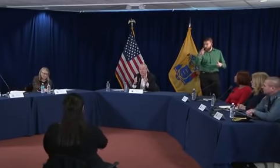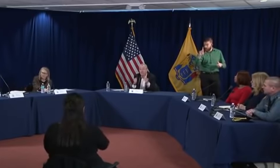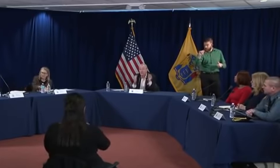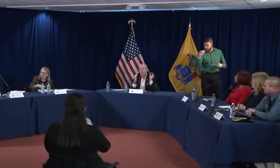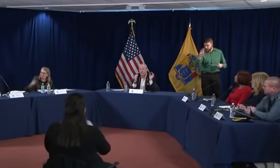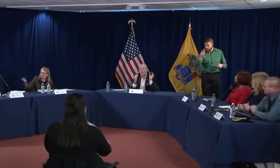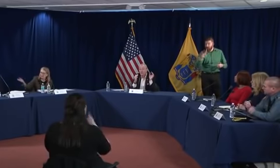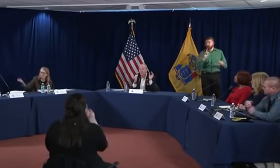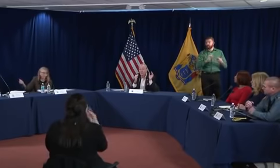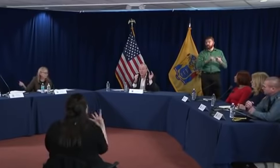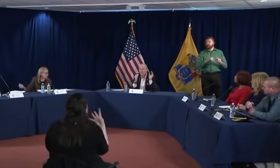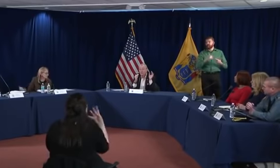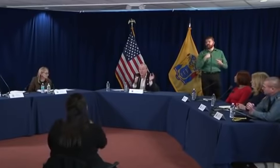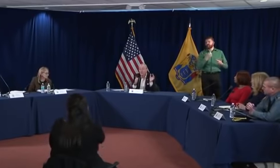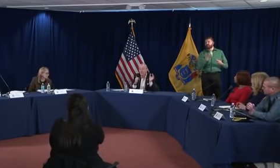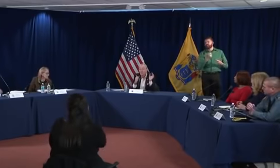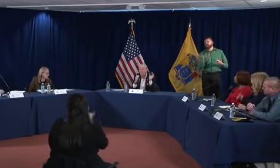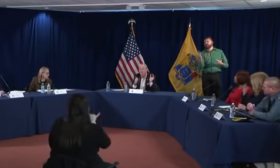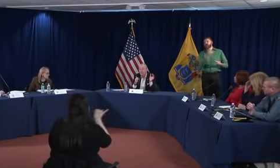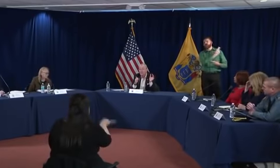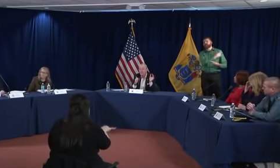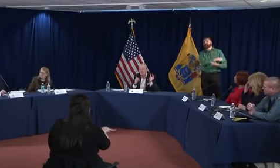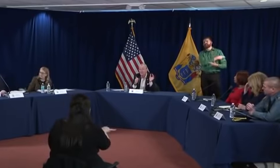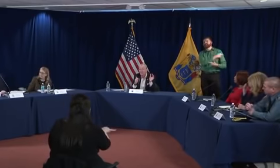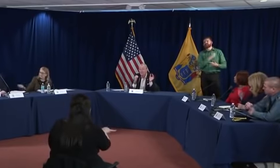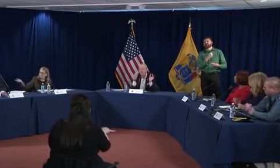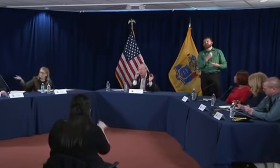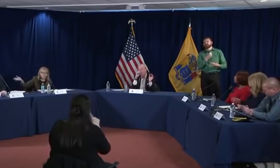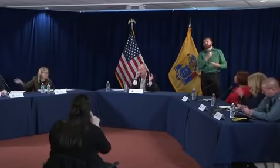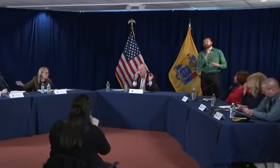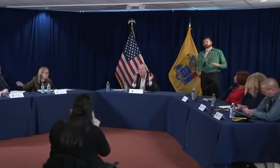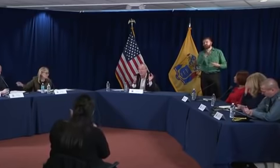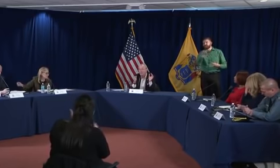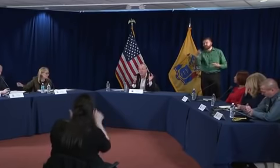systems. And there are, I think, 3 private sector